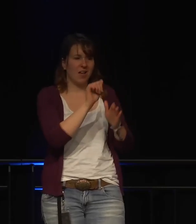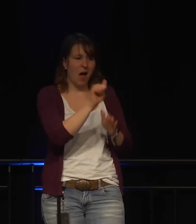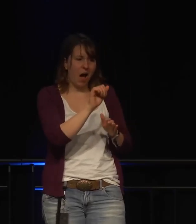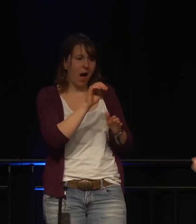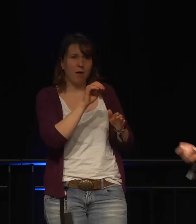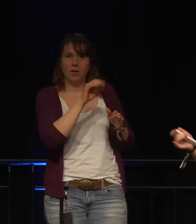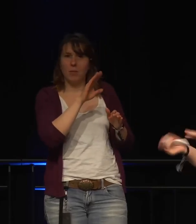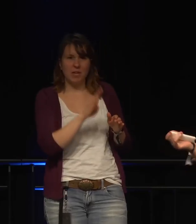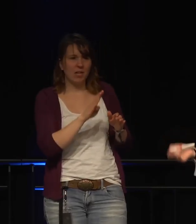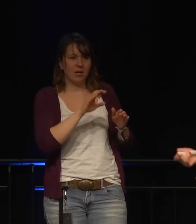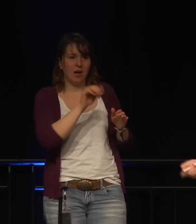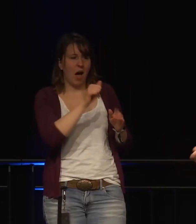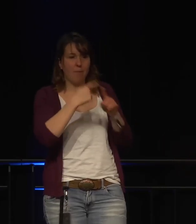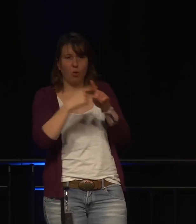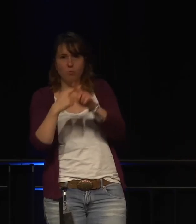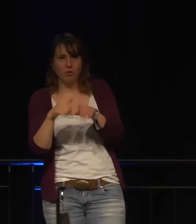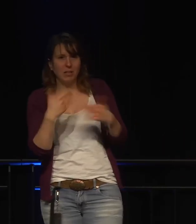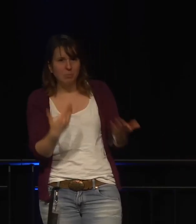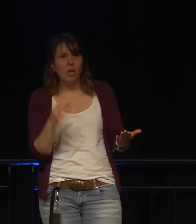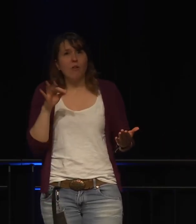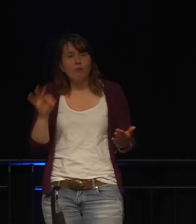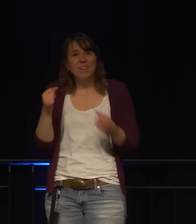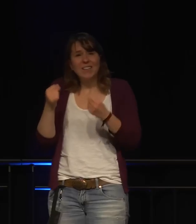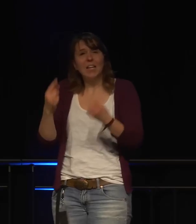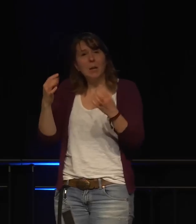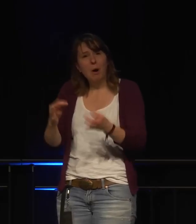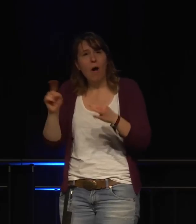use a label.